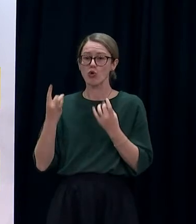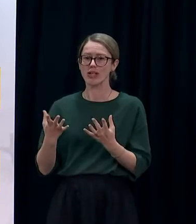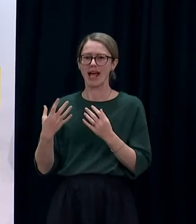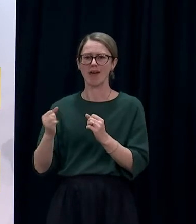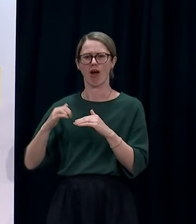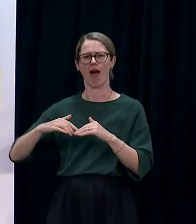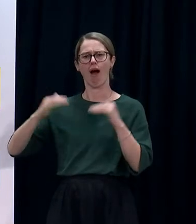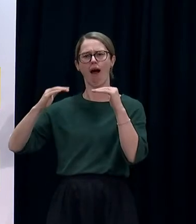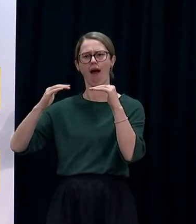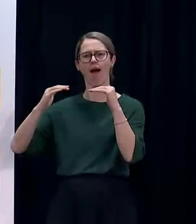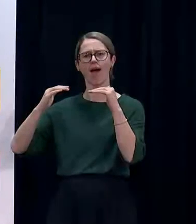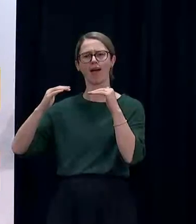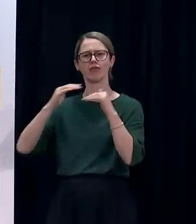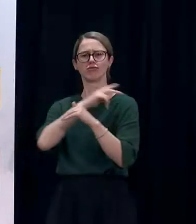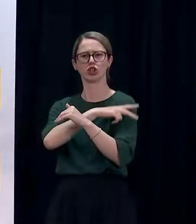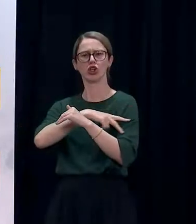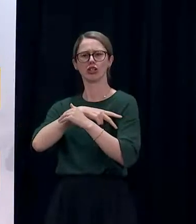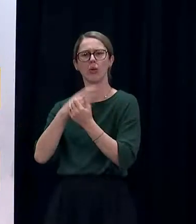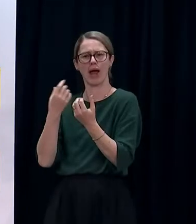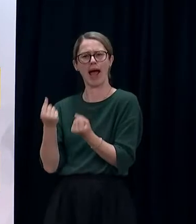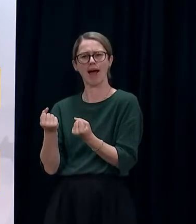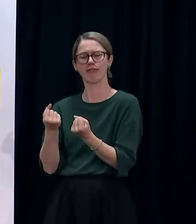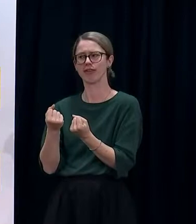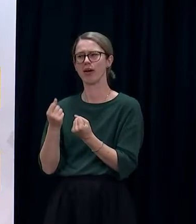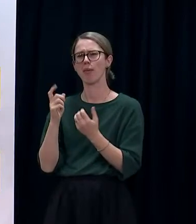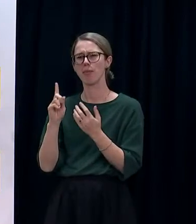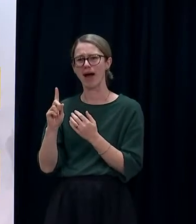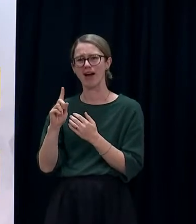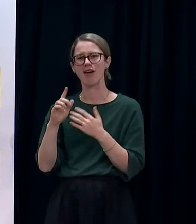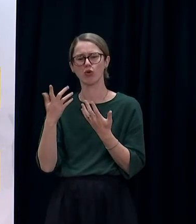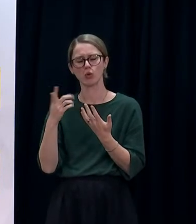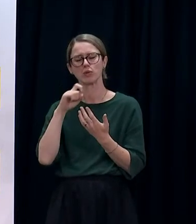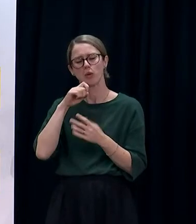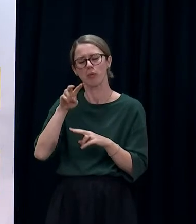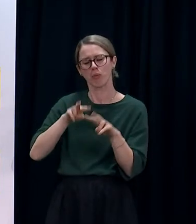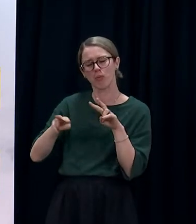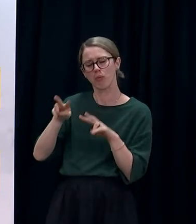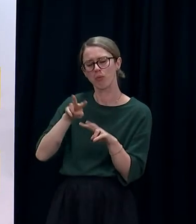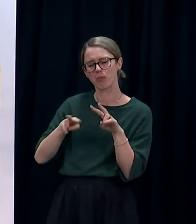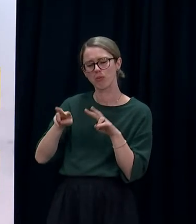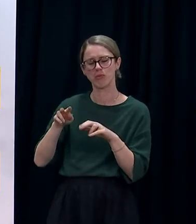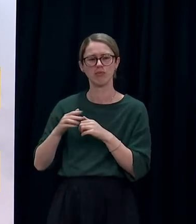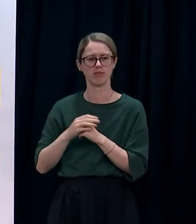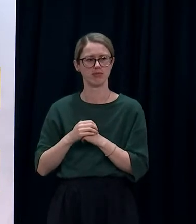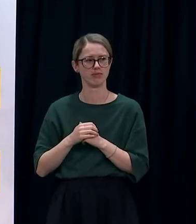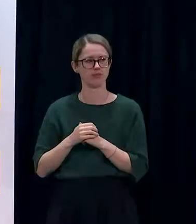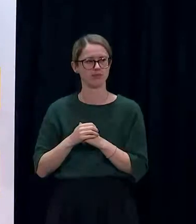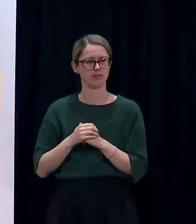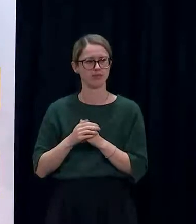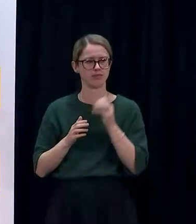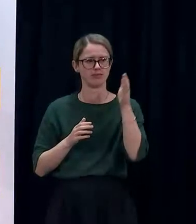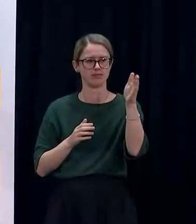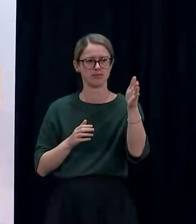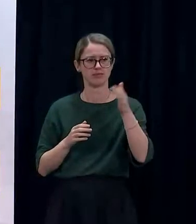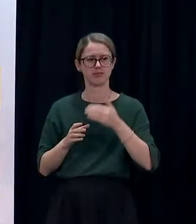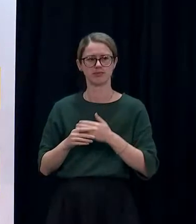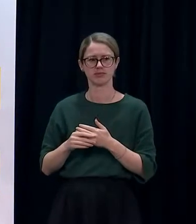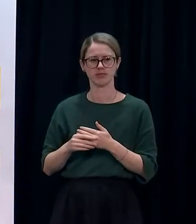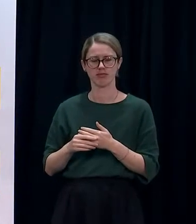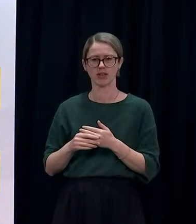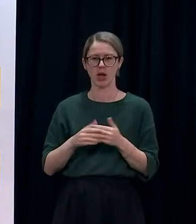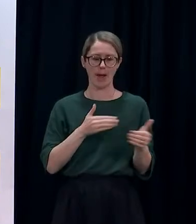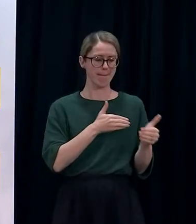have those facilities as secure as we can make them. But of course we'll take a look and see at how it goes. Security at a